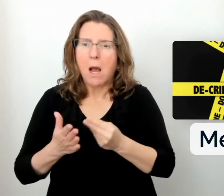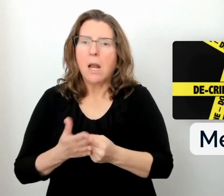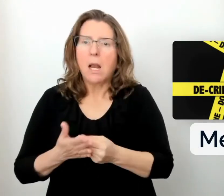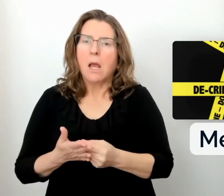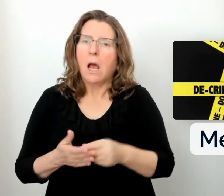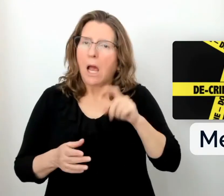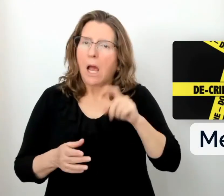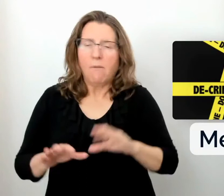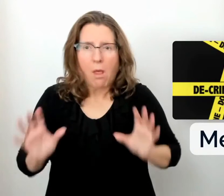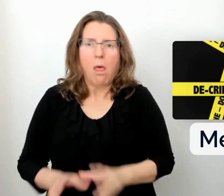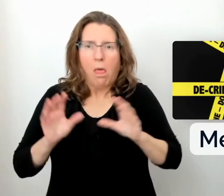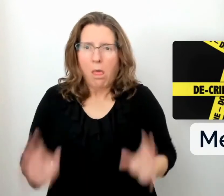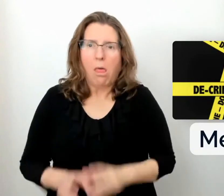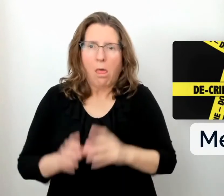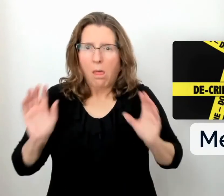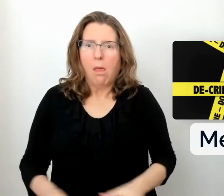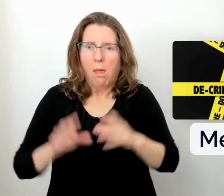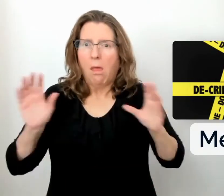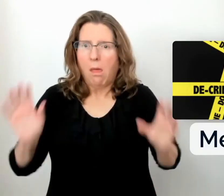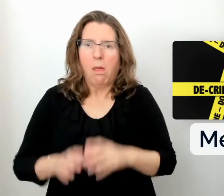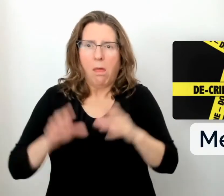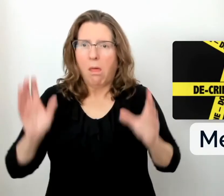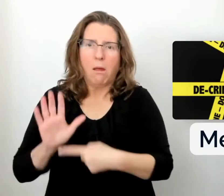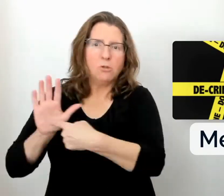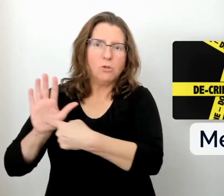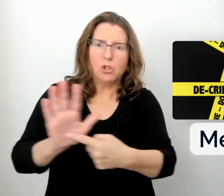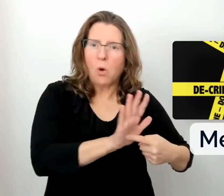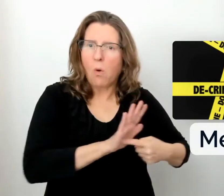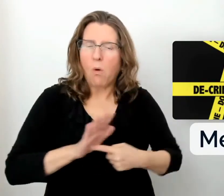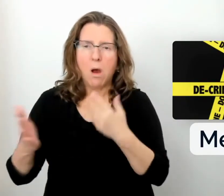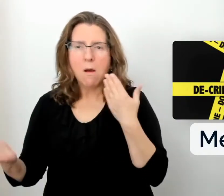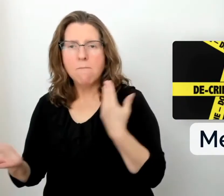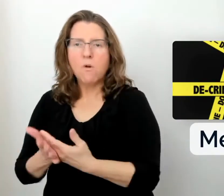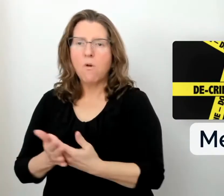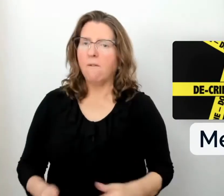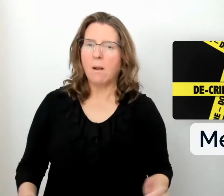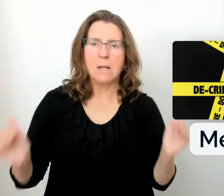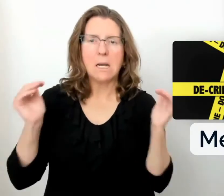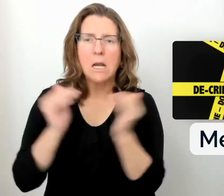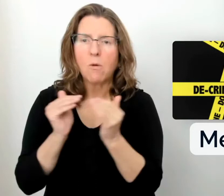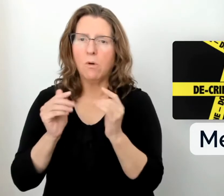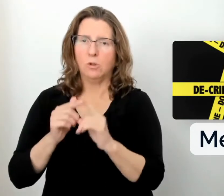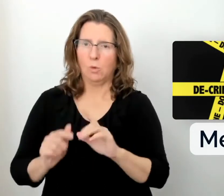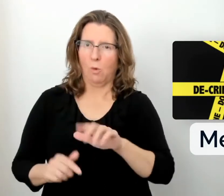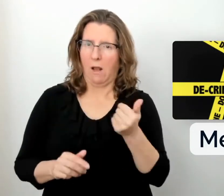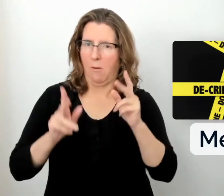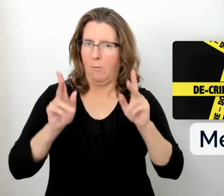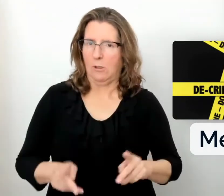We have to work harder and achieve more in order to potentially be considered as an equal.